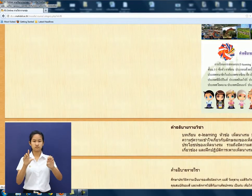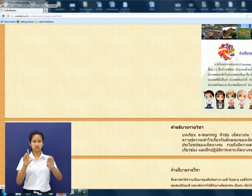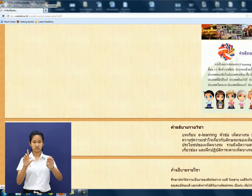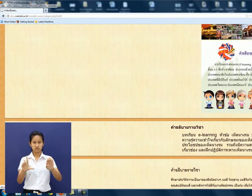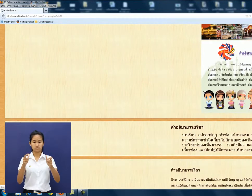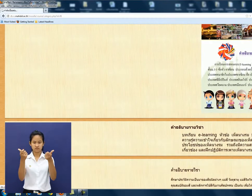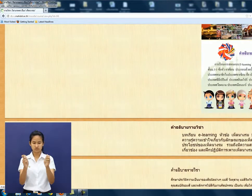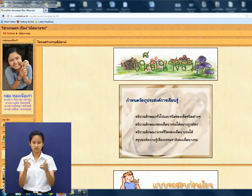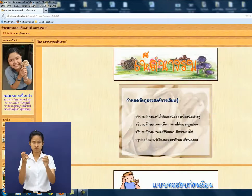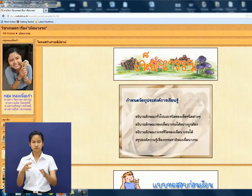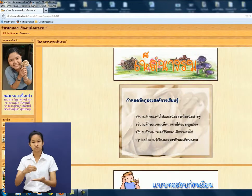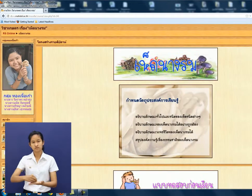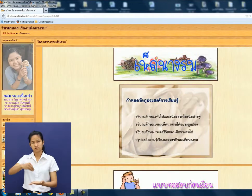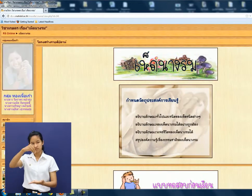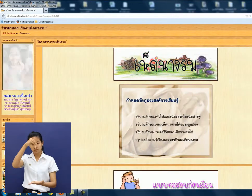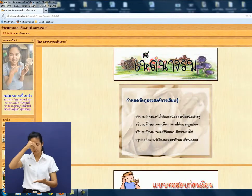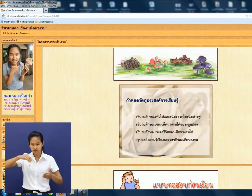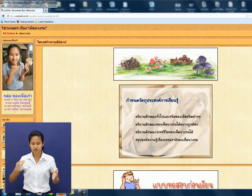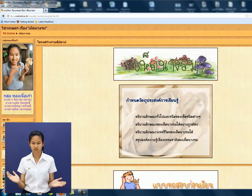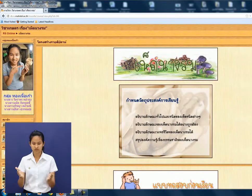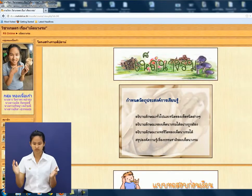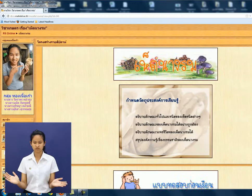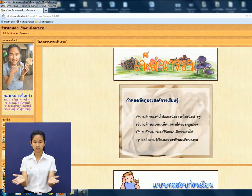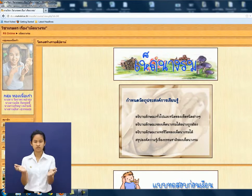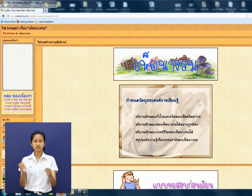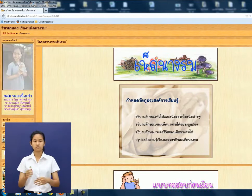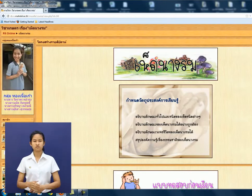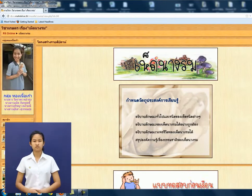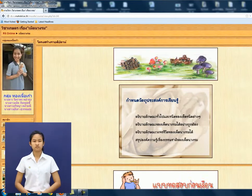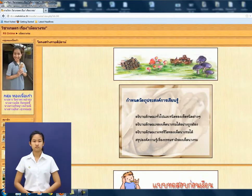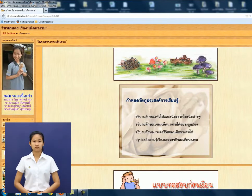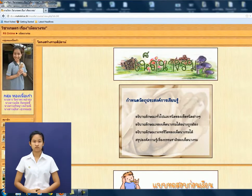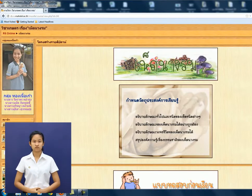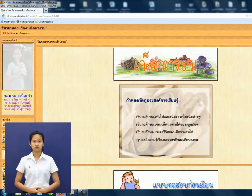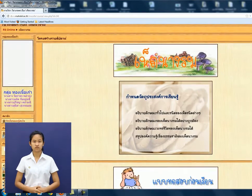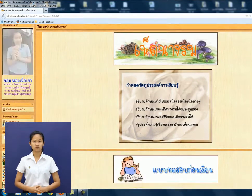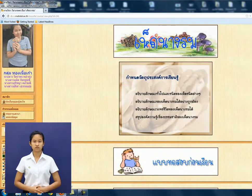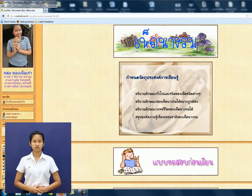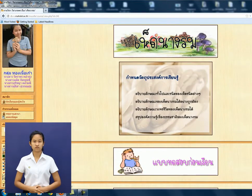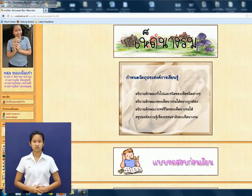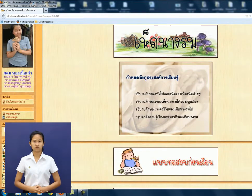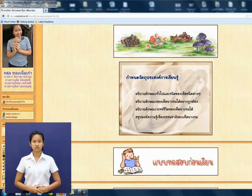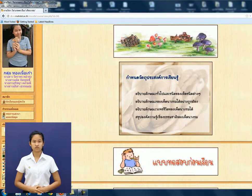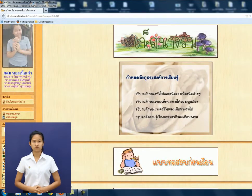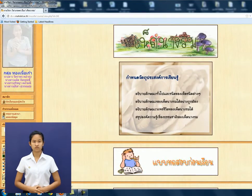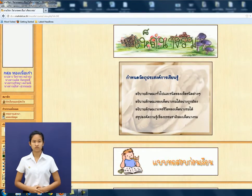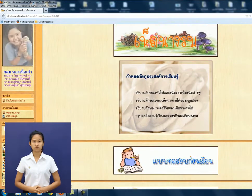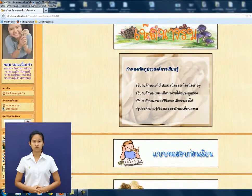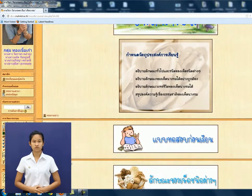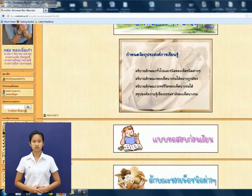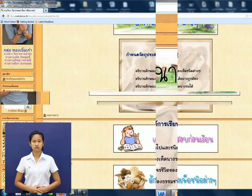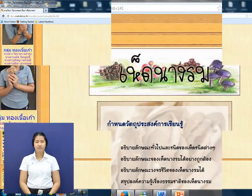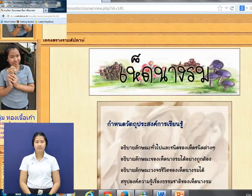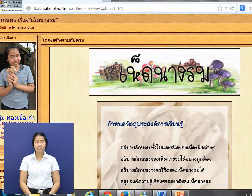University requires all faculties to use Moodle to support the e-learning inside